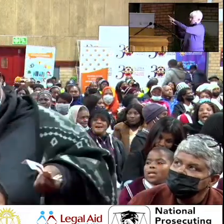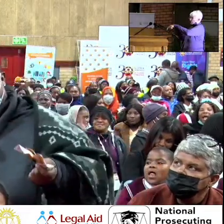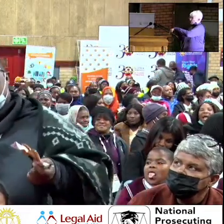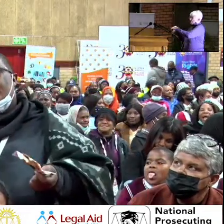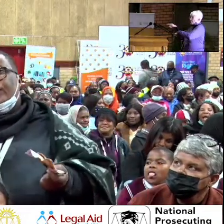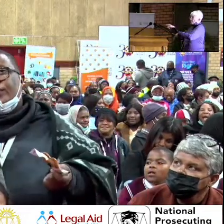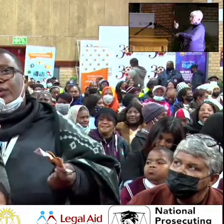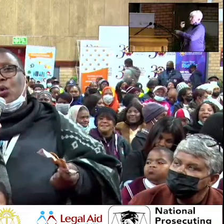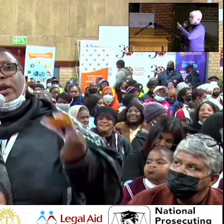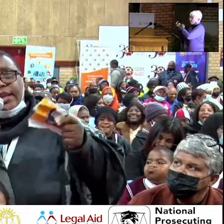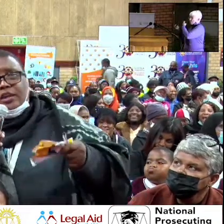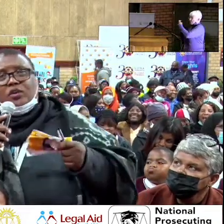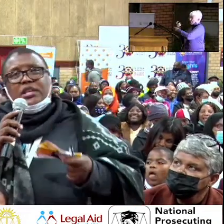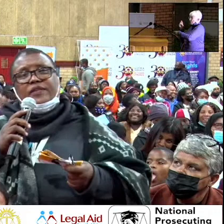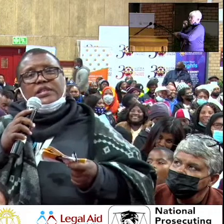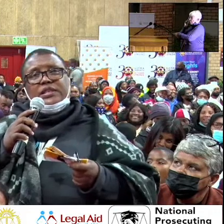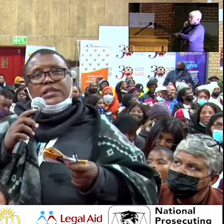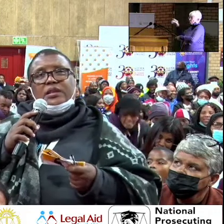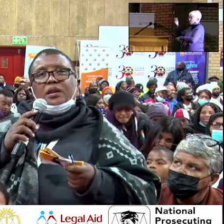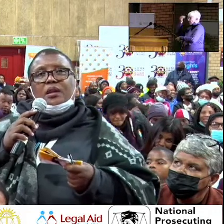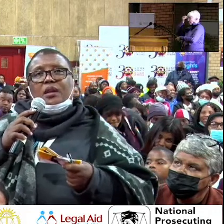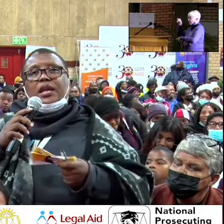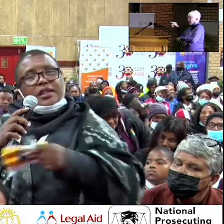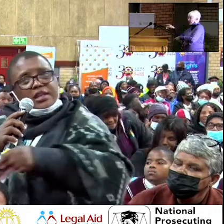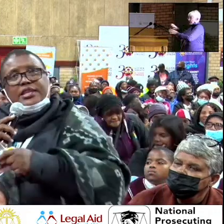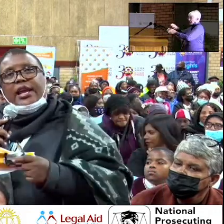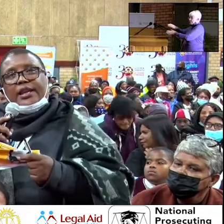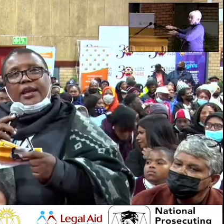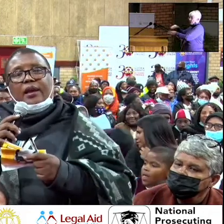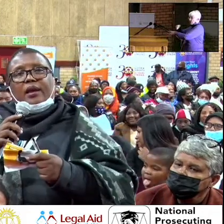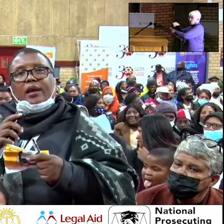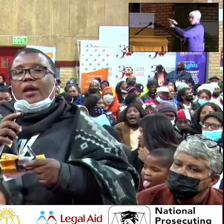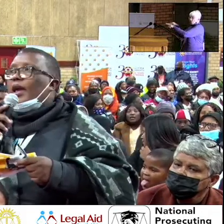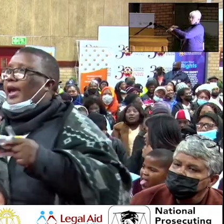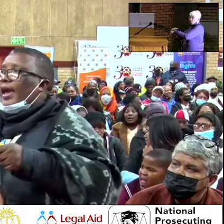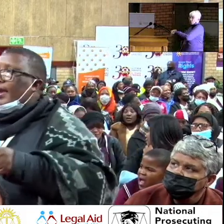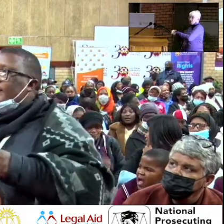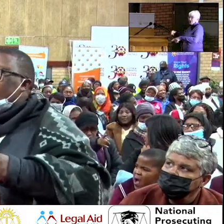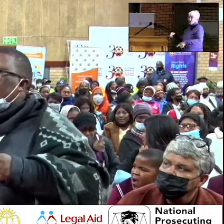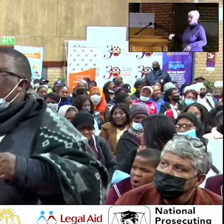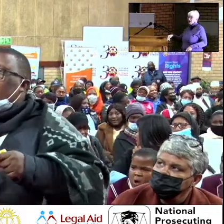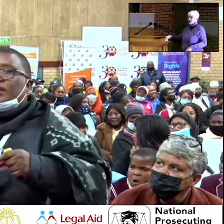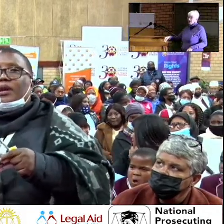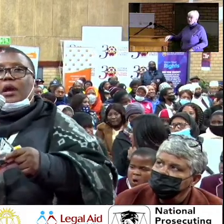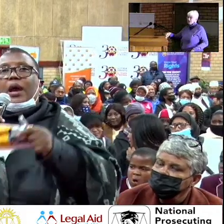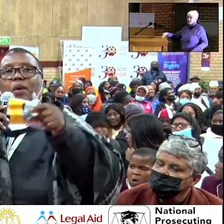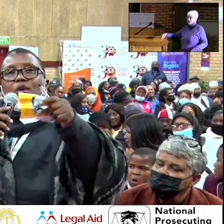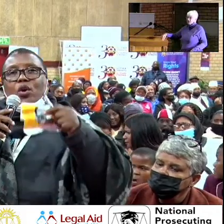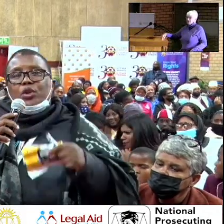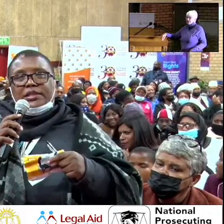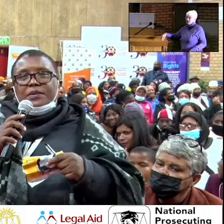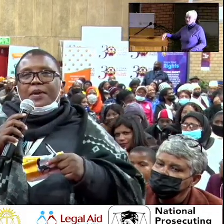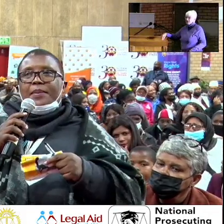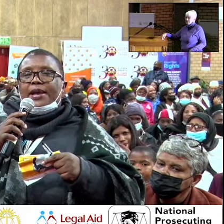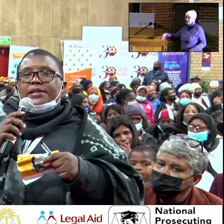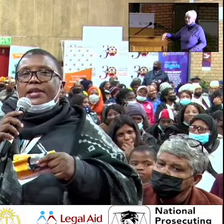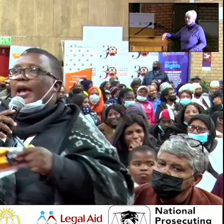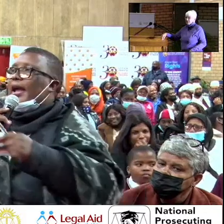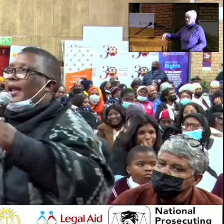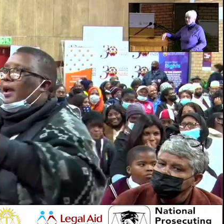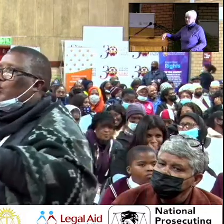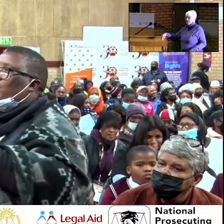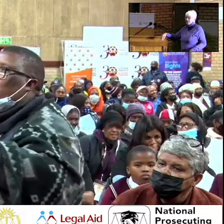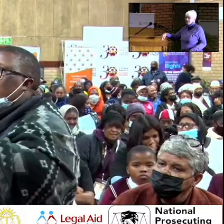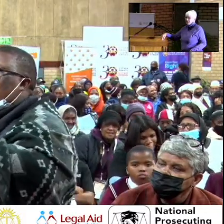to? We need those services in this area. And our community members